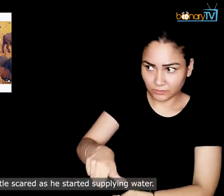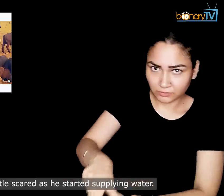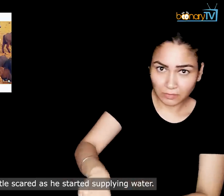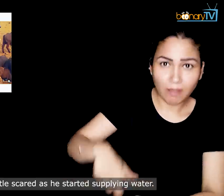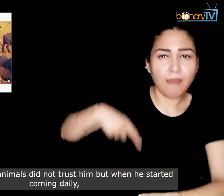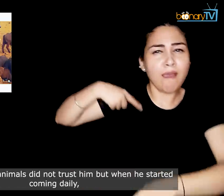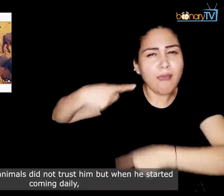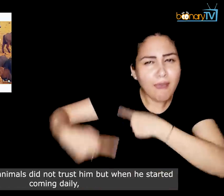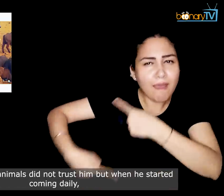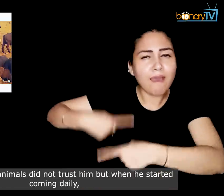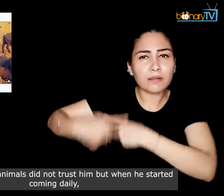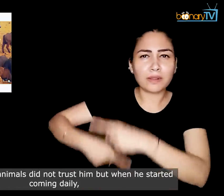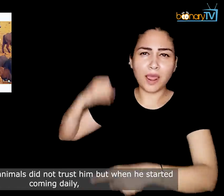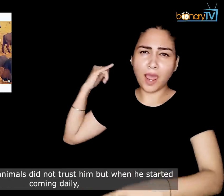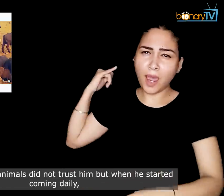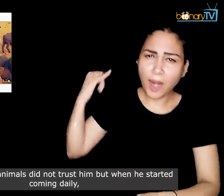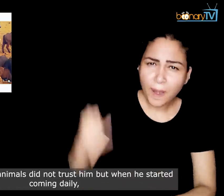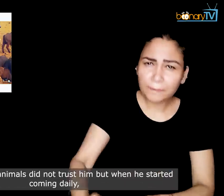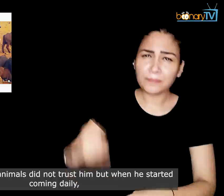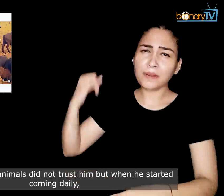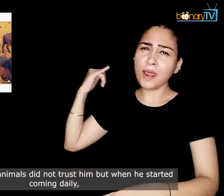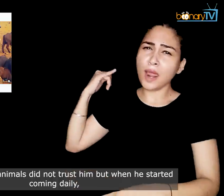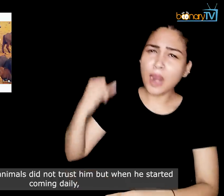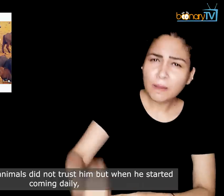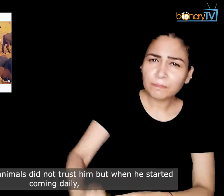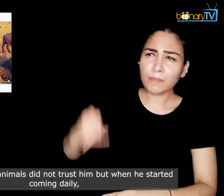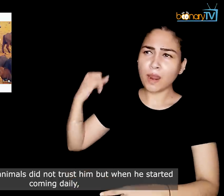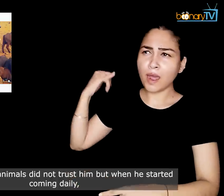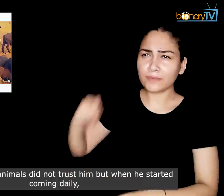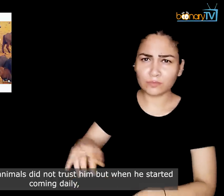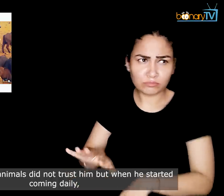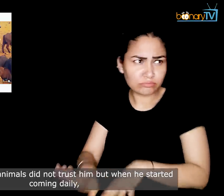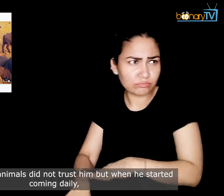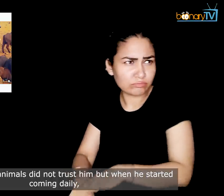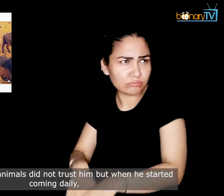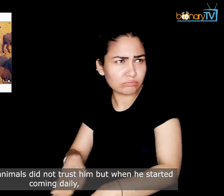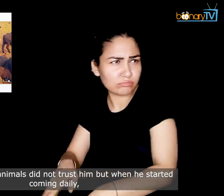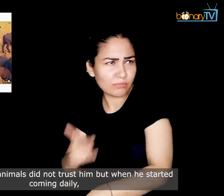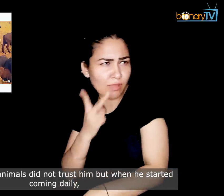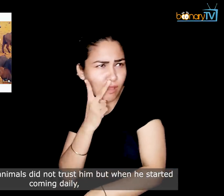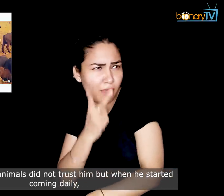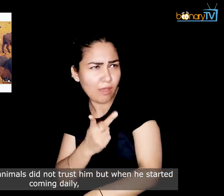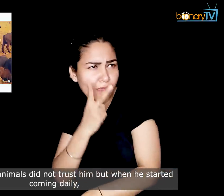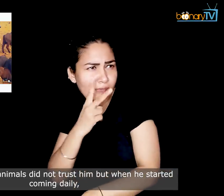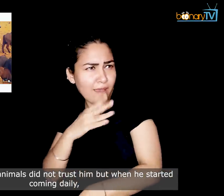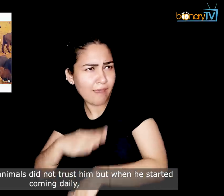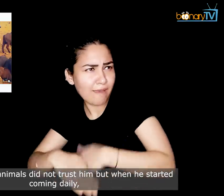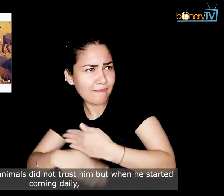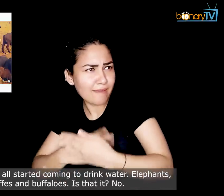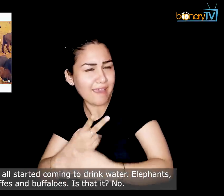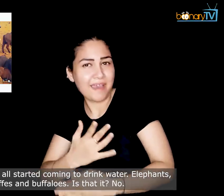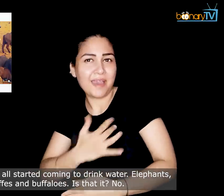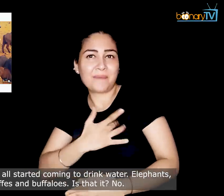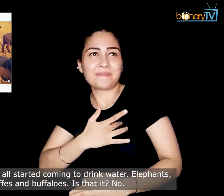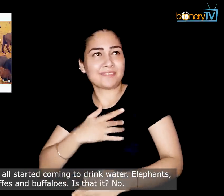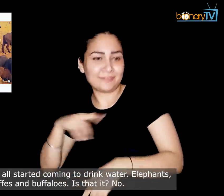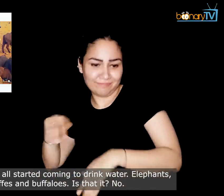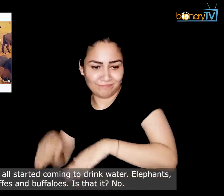At first, the wild animals did not trust him. But when he started coming daily, one by one, they